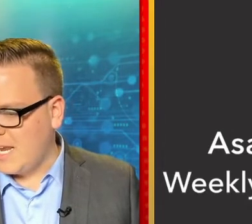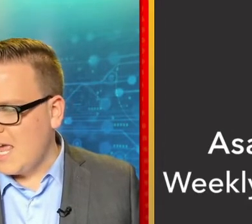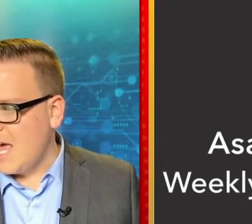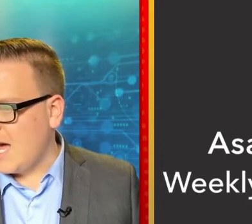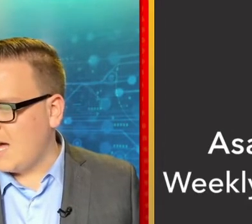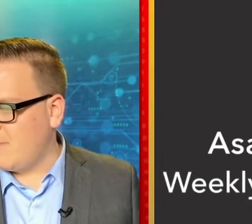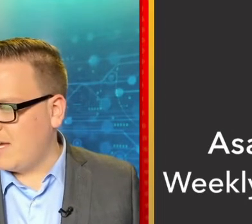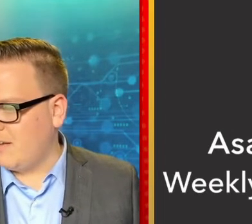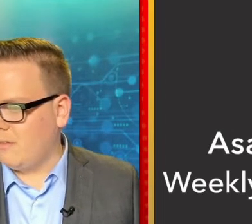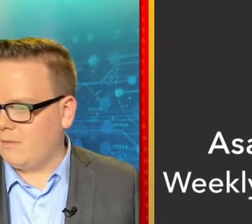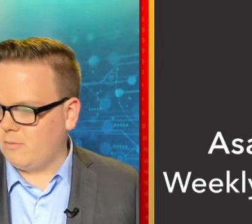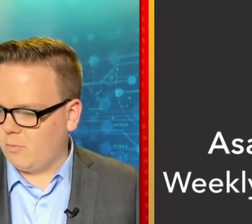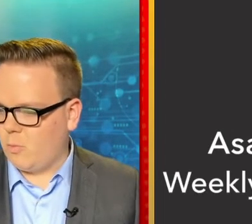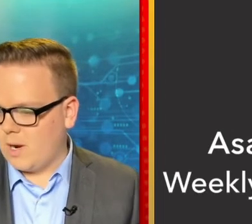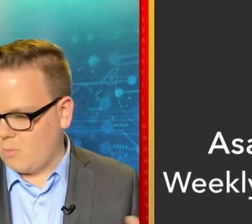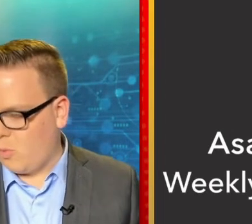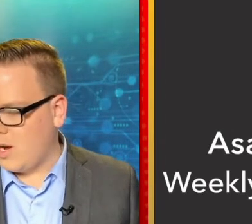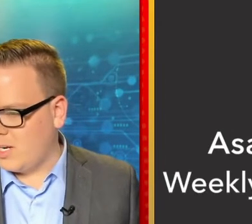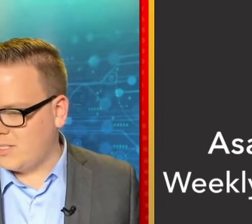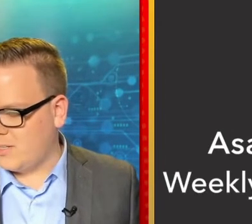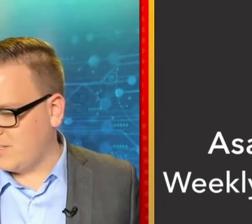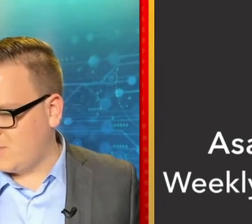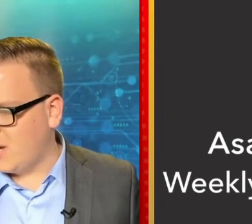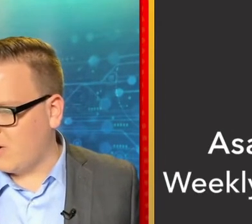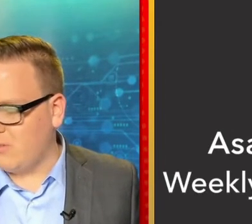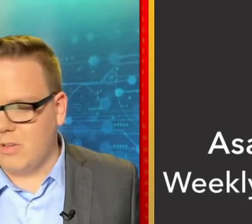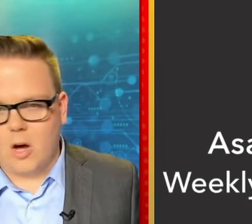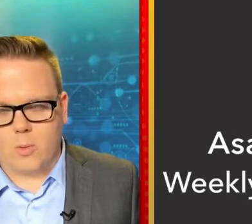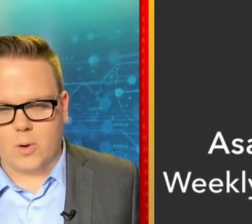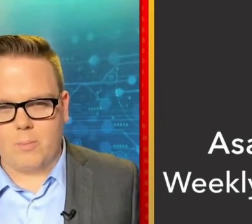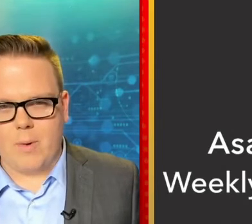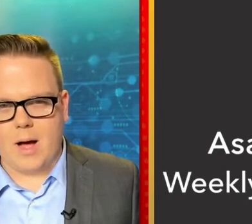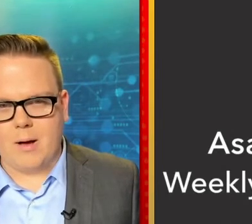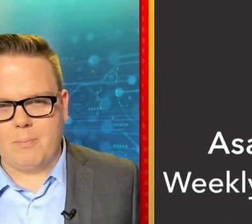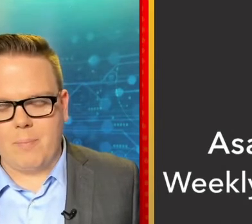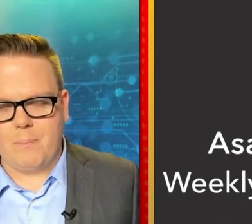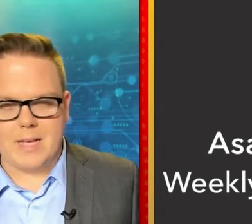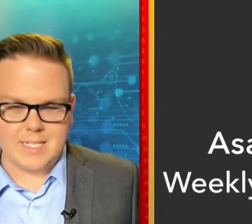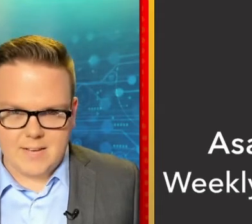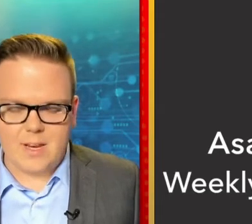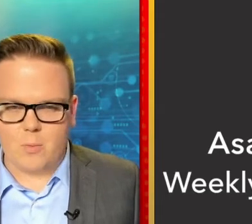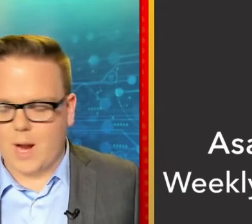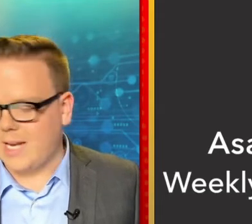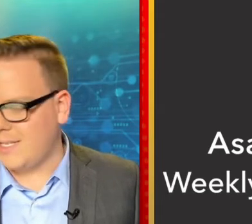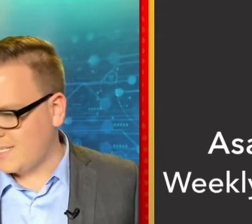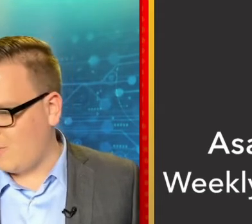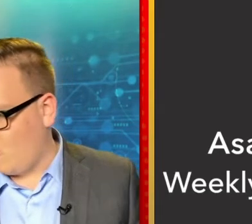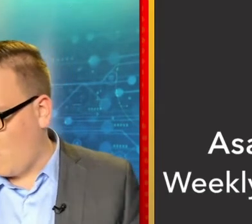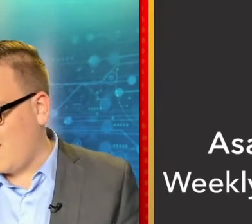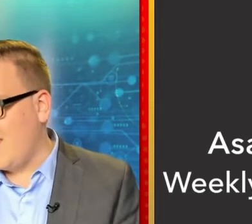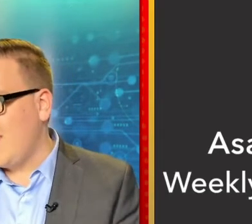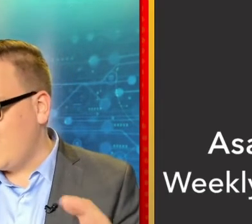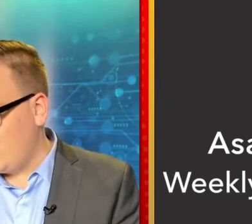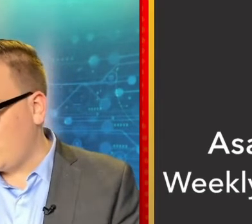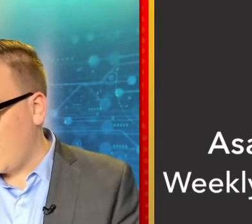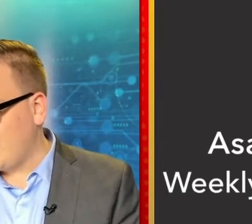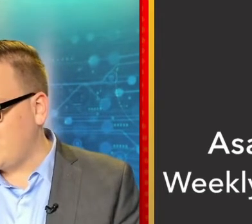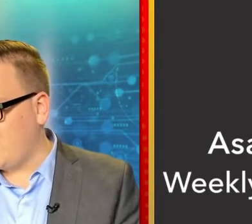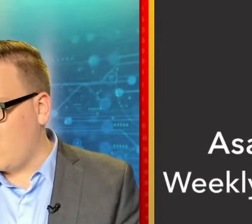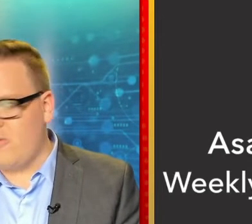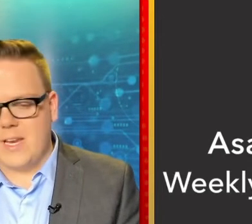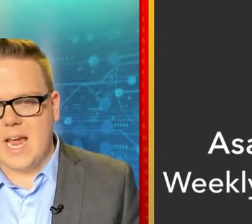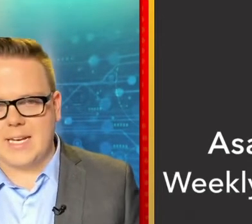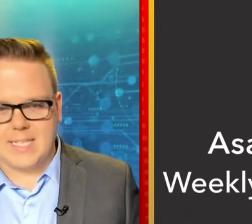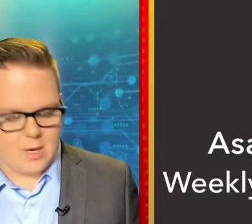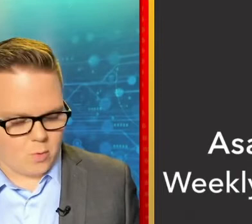seen what one could consider lower positivity rate. 61 new cases